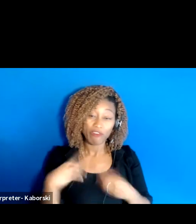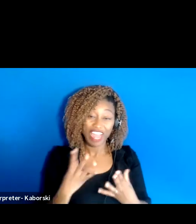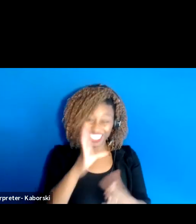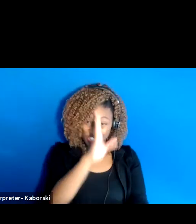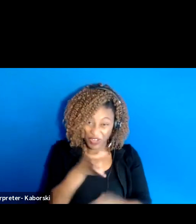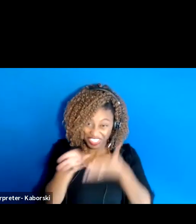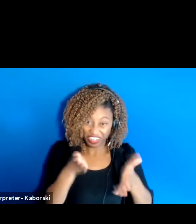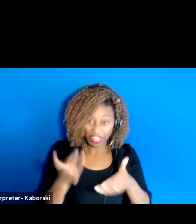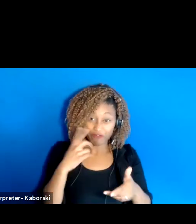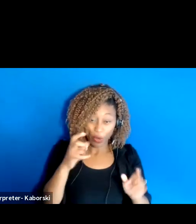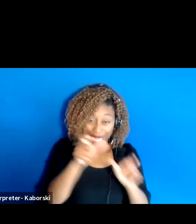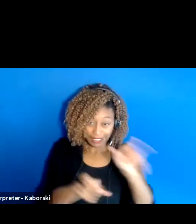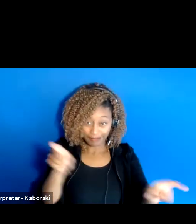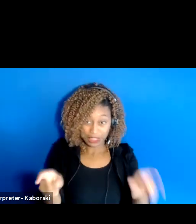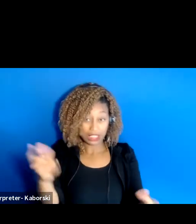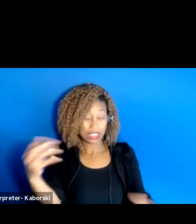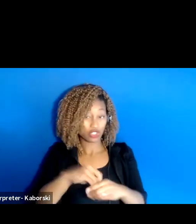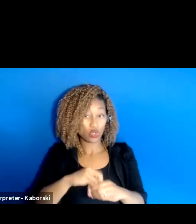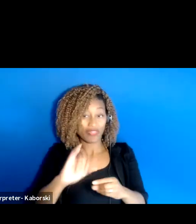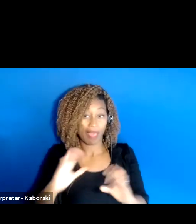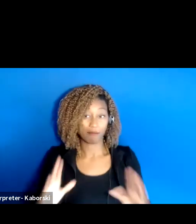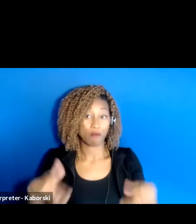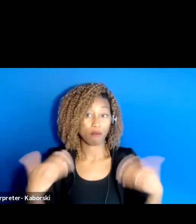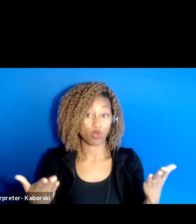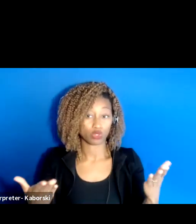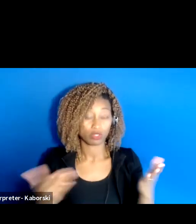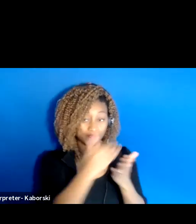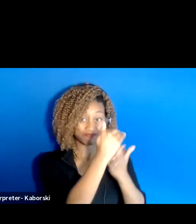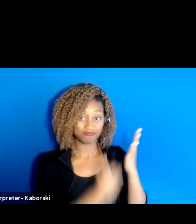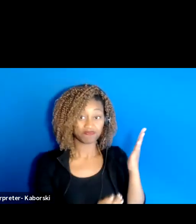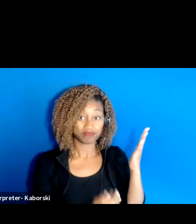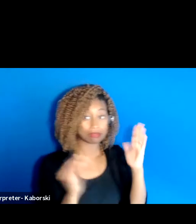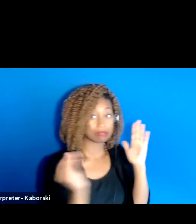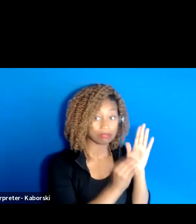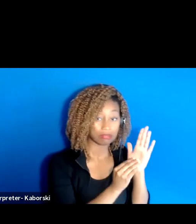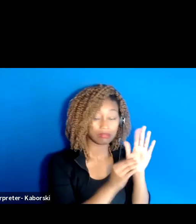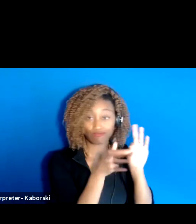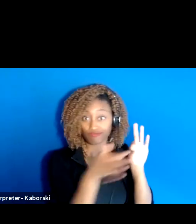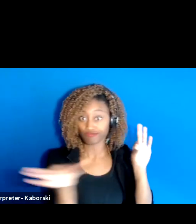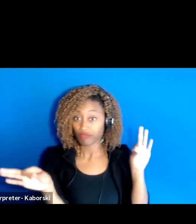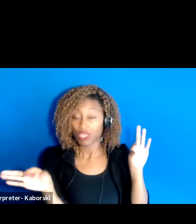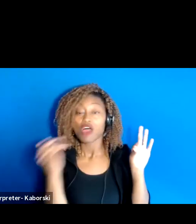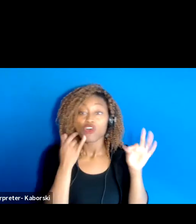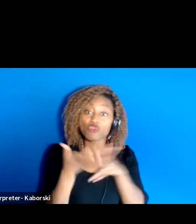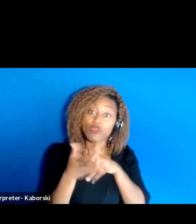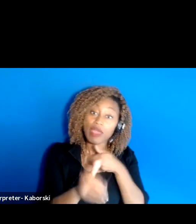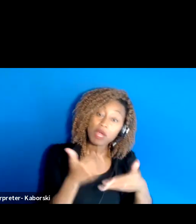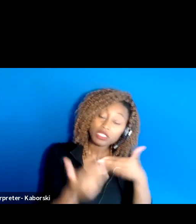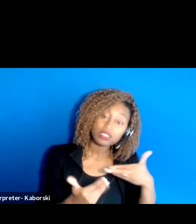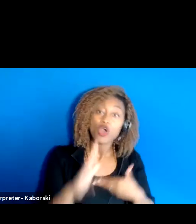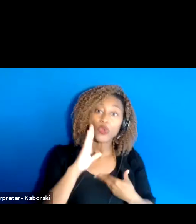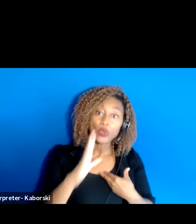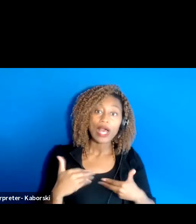to individuals, was included in that proposal. We made sure that through that process, there was going to